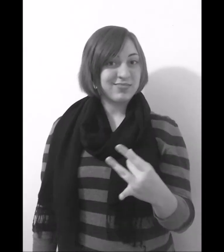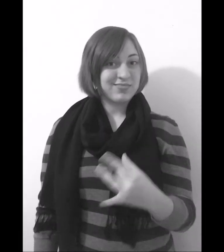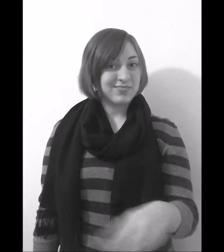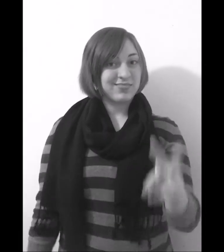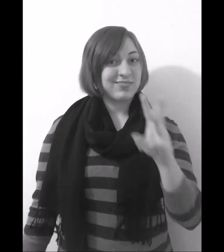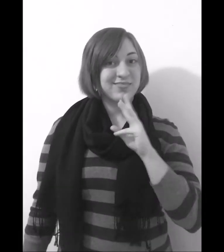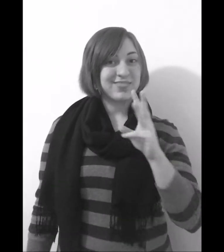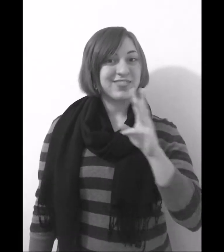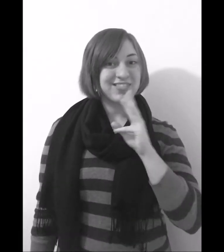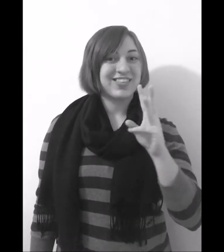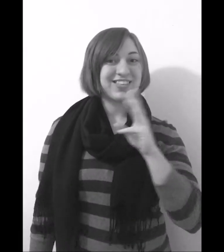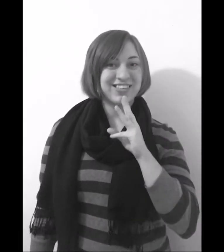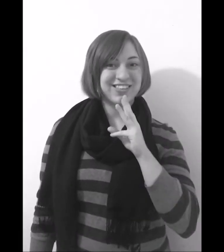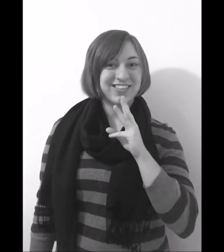water almost every chance it gets.